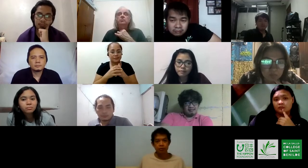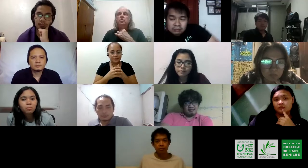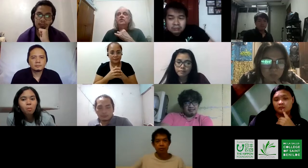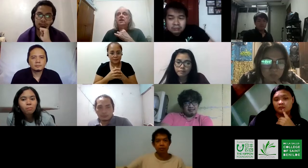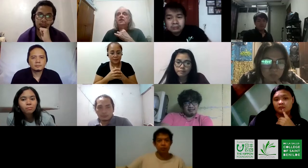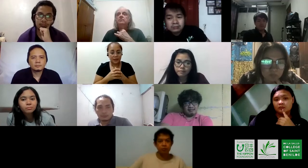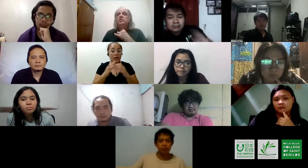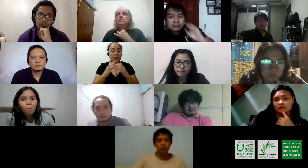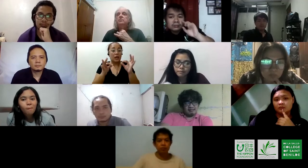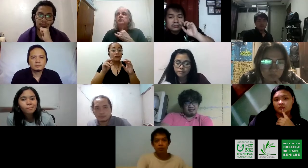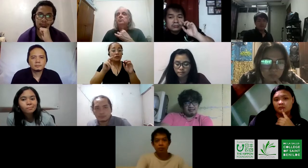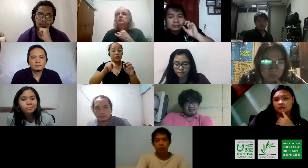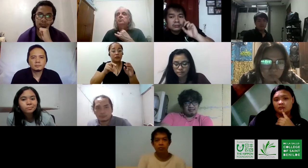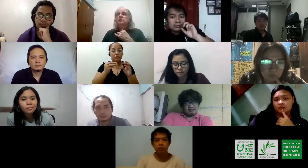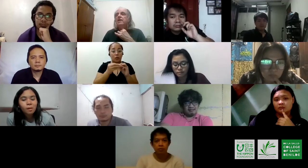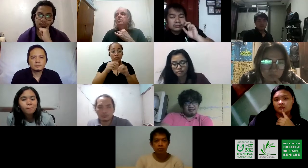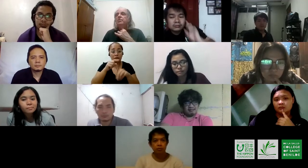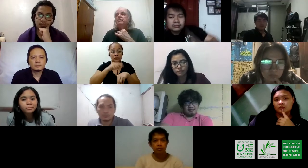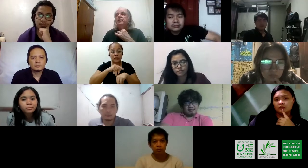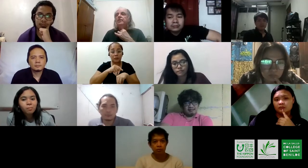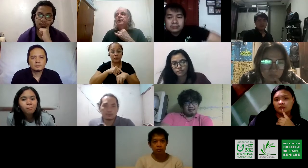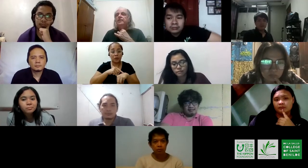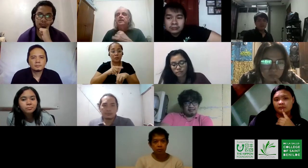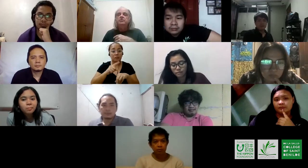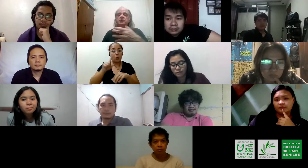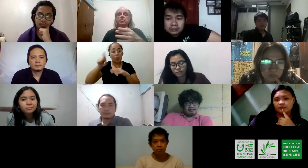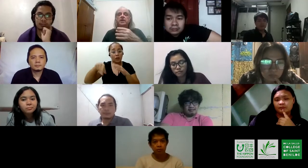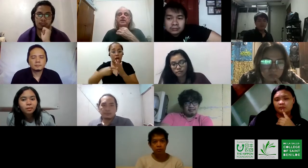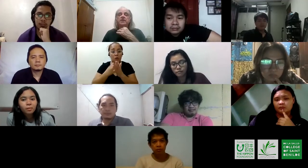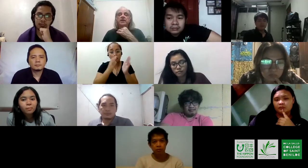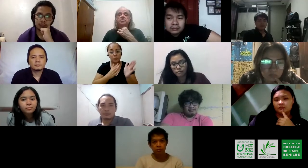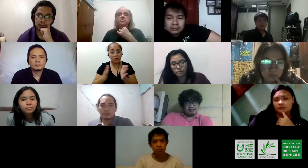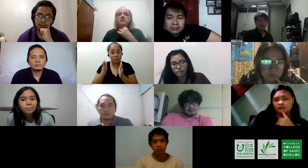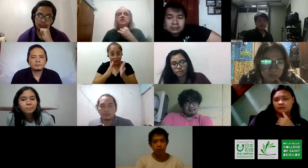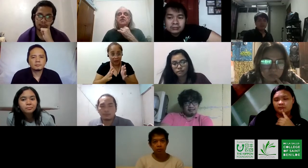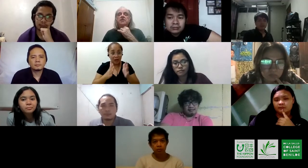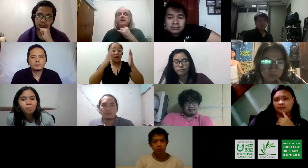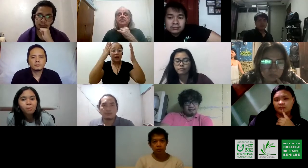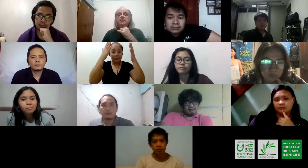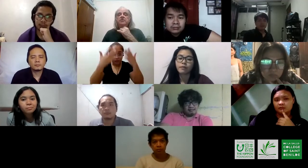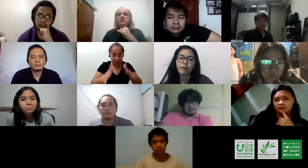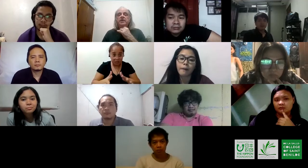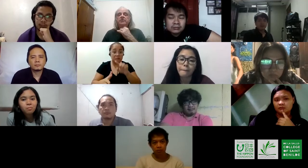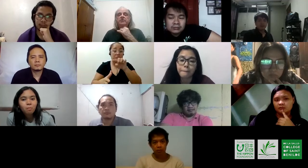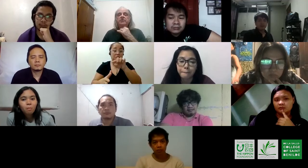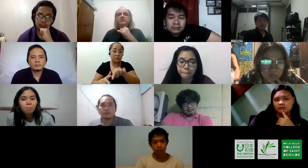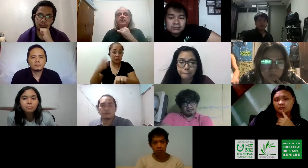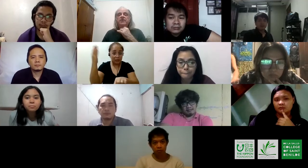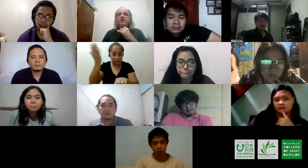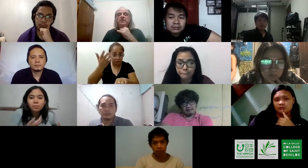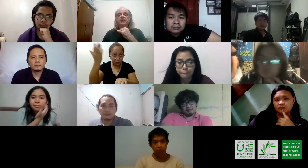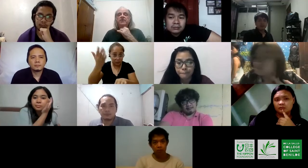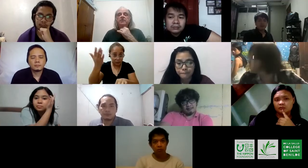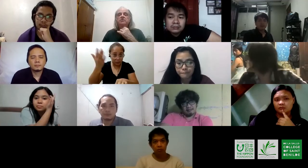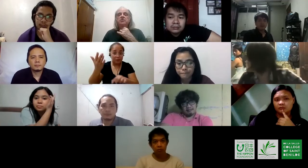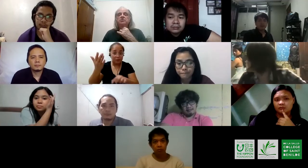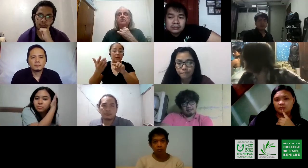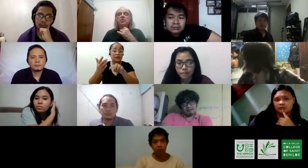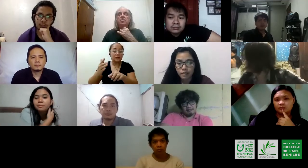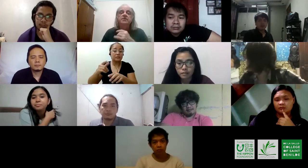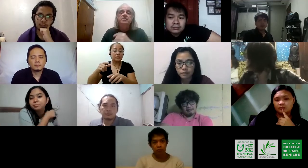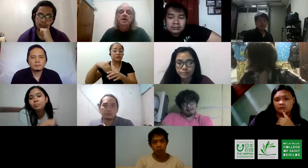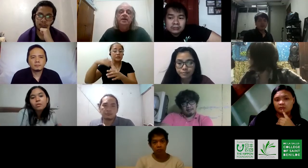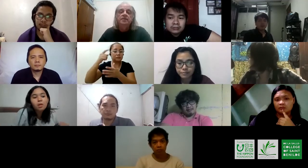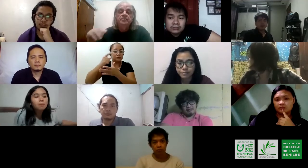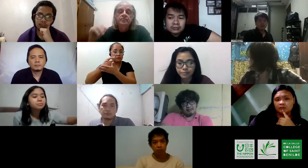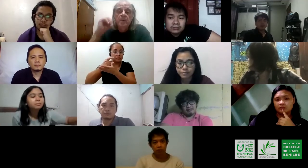if you need more time, then we'll spend an hour preparing, and then I'll just go ahead and lecture, and then you have until the following week. So tomorrow